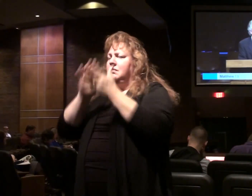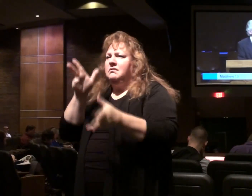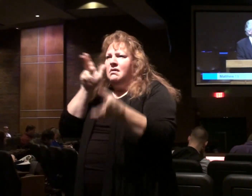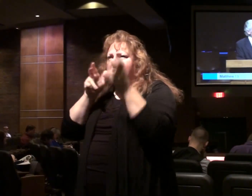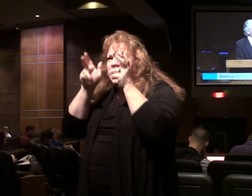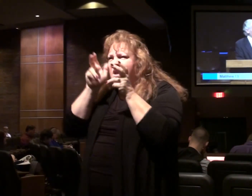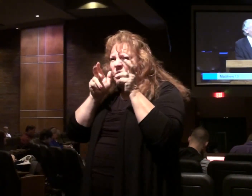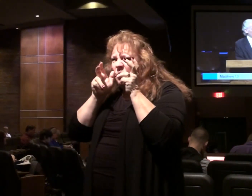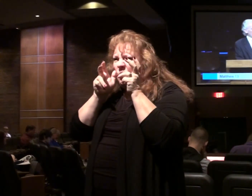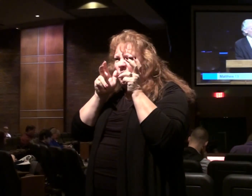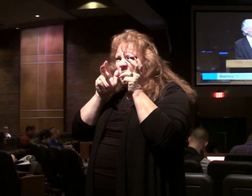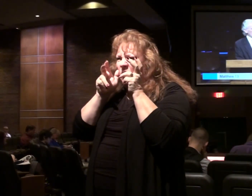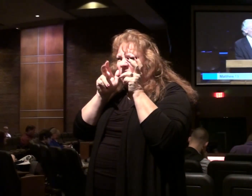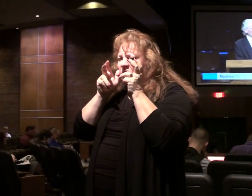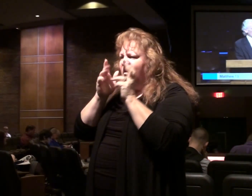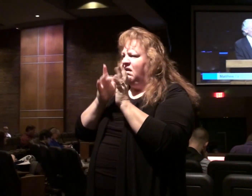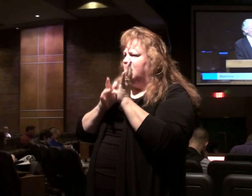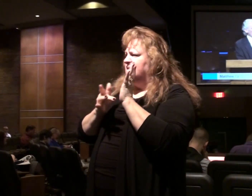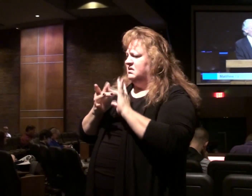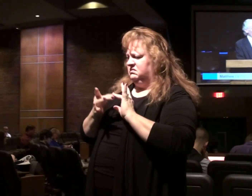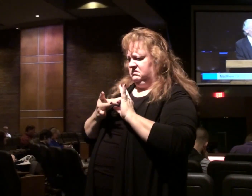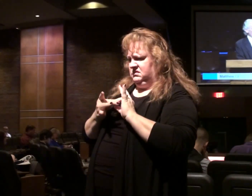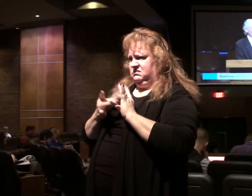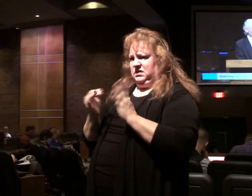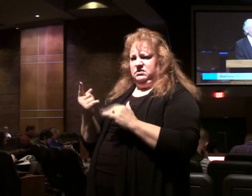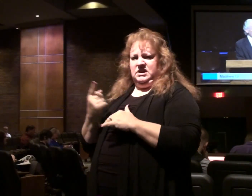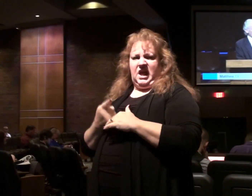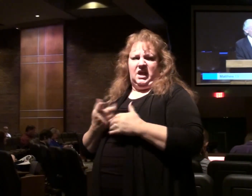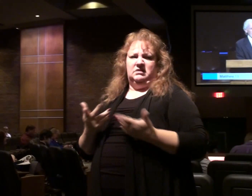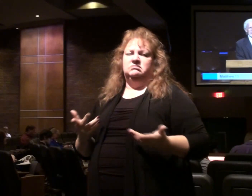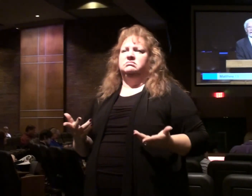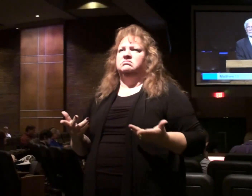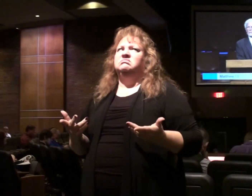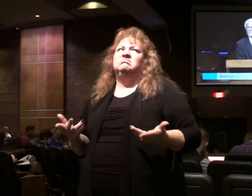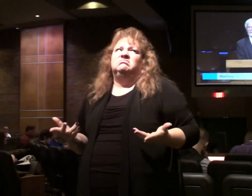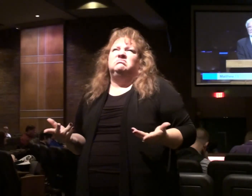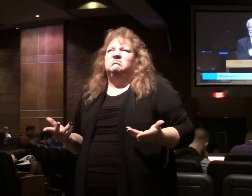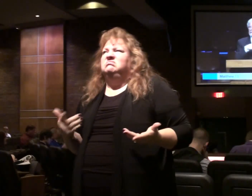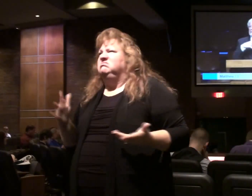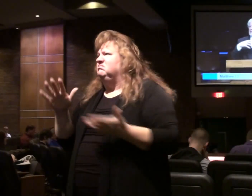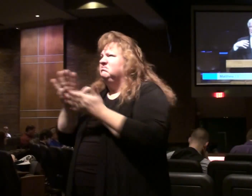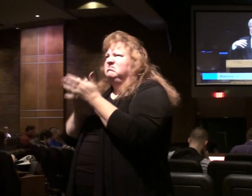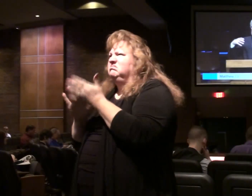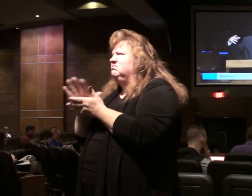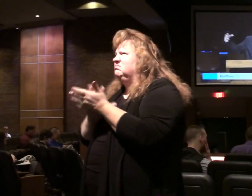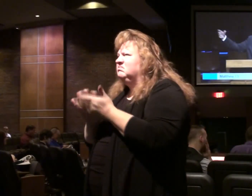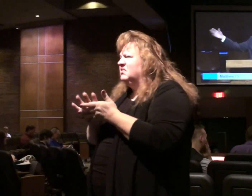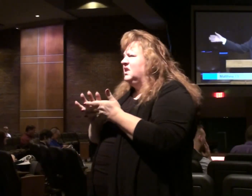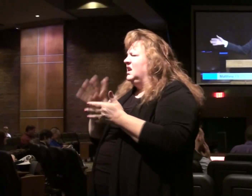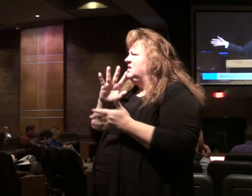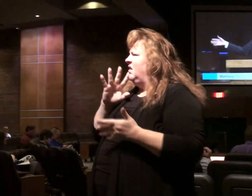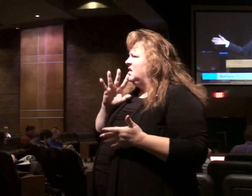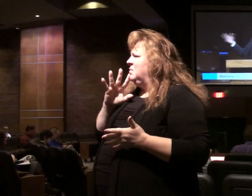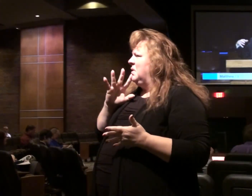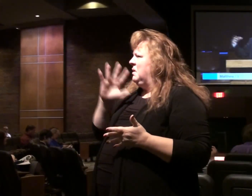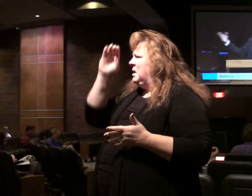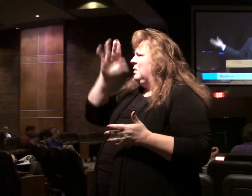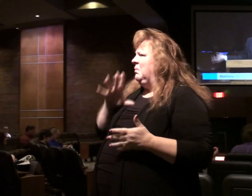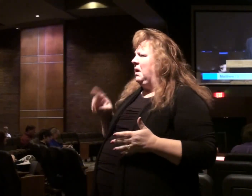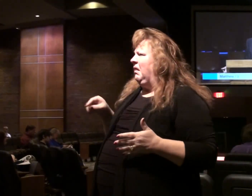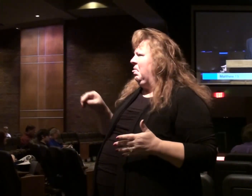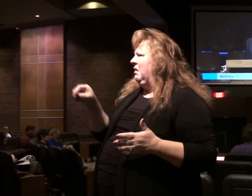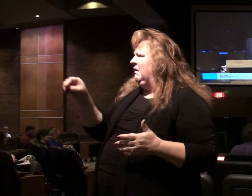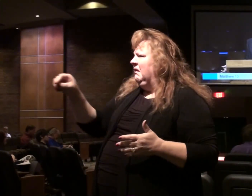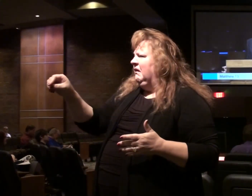heard this, what did Jesus talk about today? I don't know, it was confusing. He talked about a sower going out to